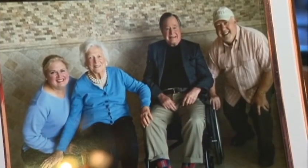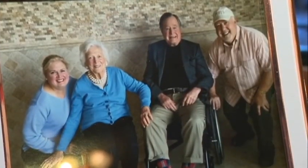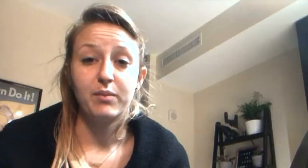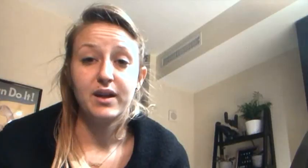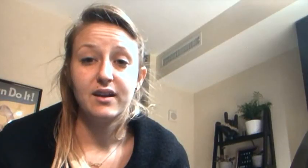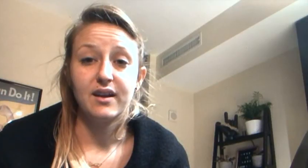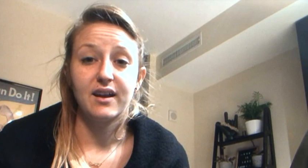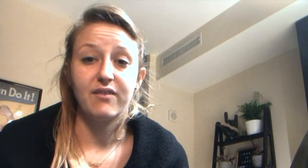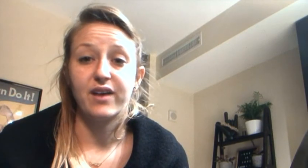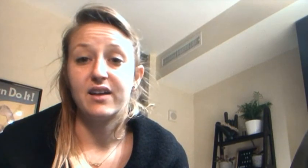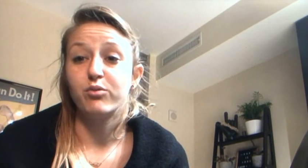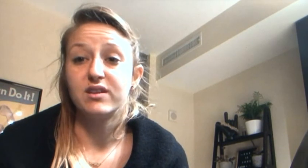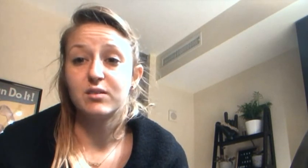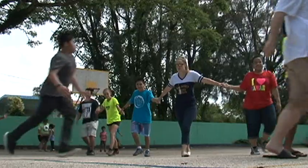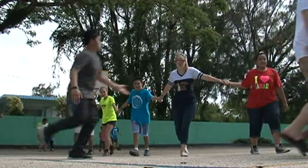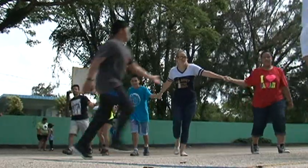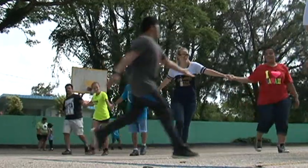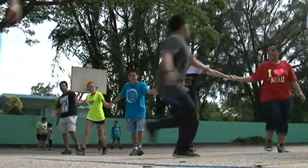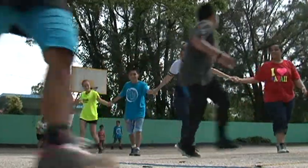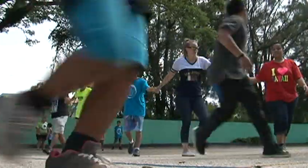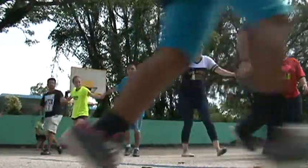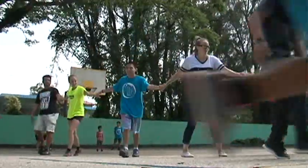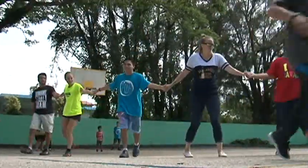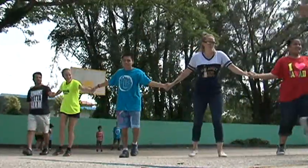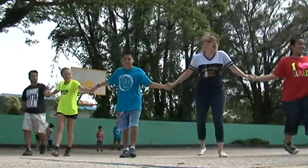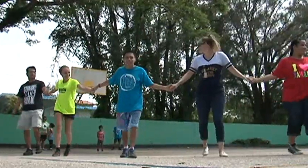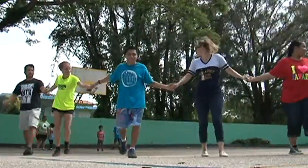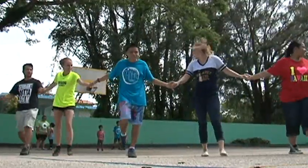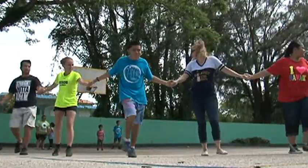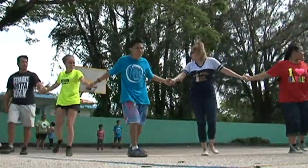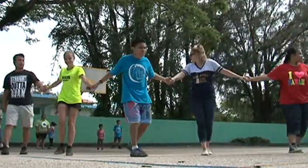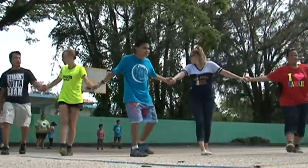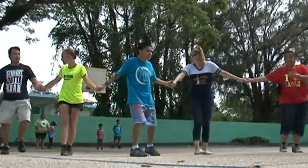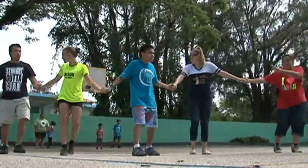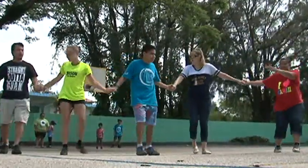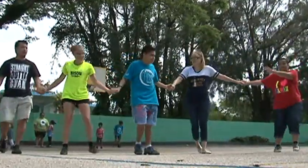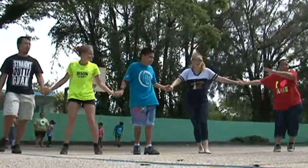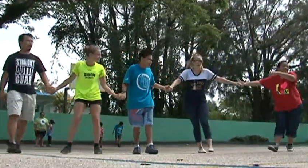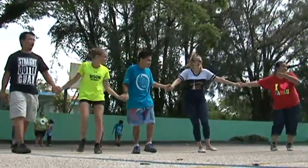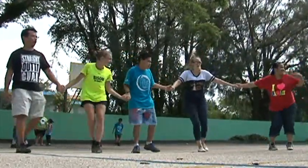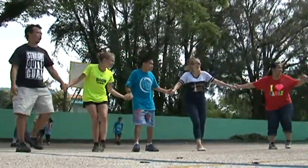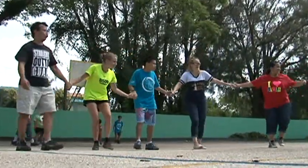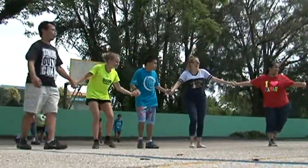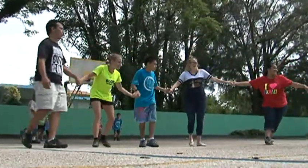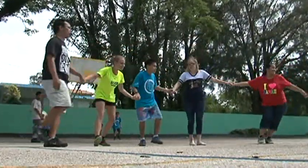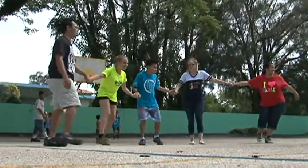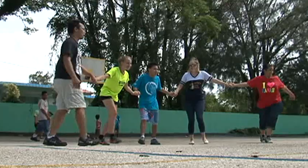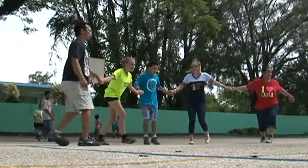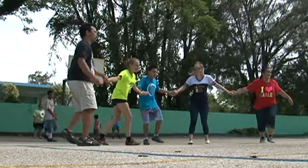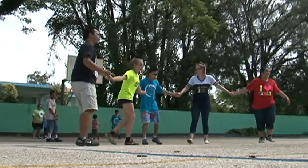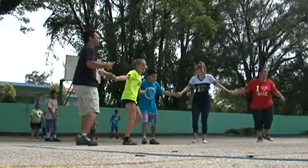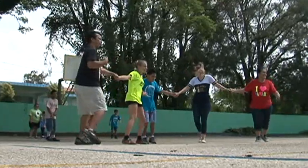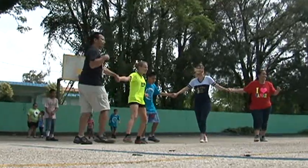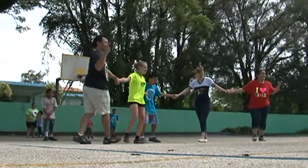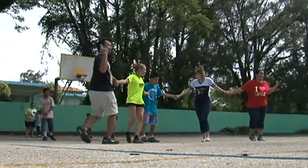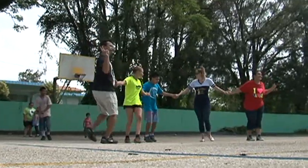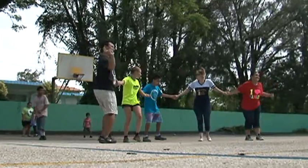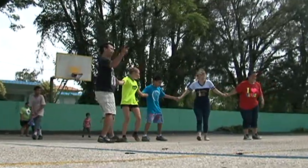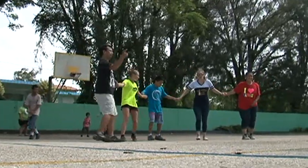employment. Access to equal opportunity she's eager to provide for Guam residents. Because our island is so much